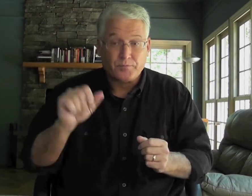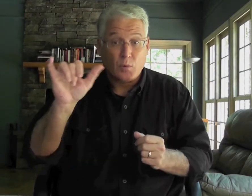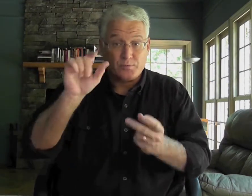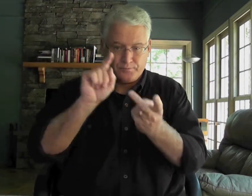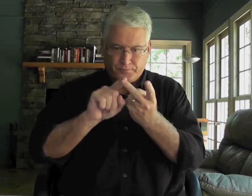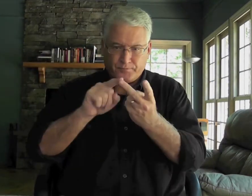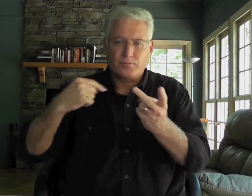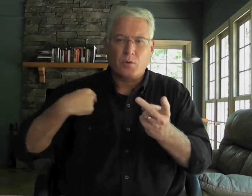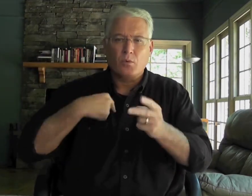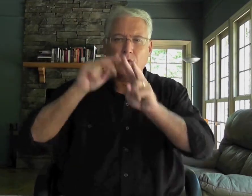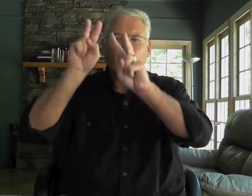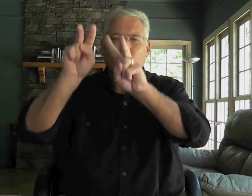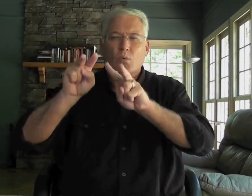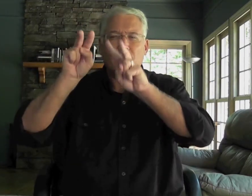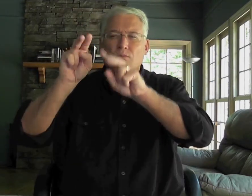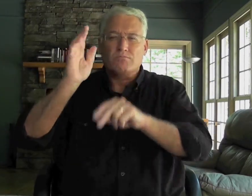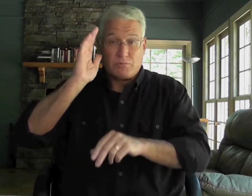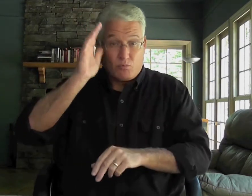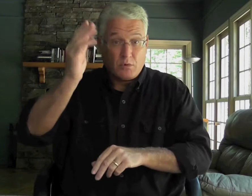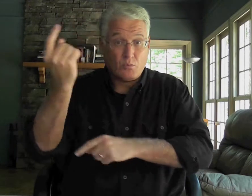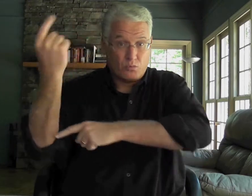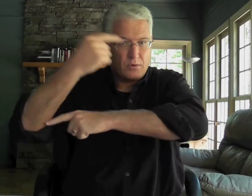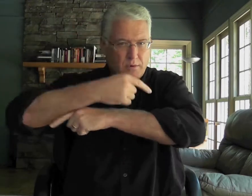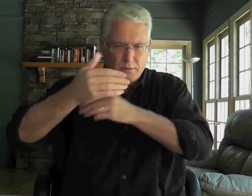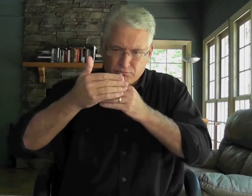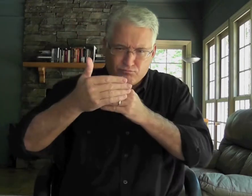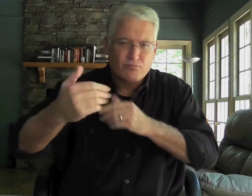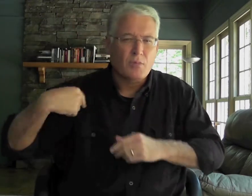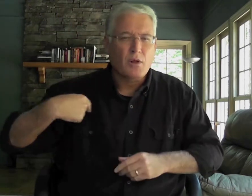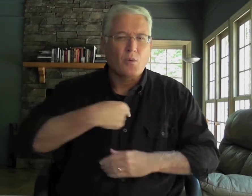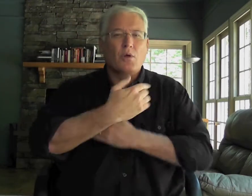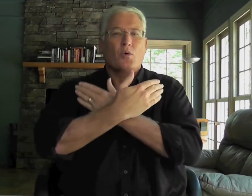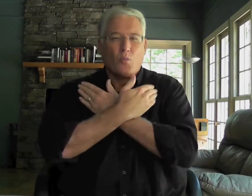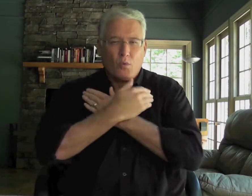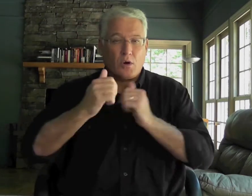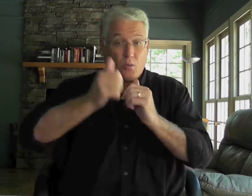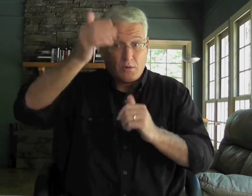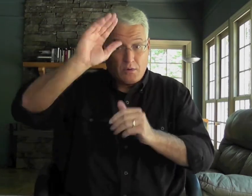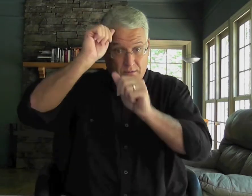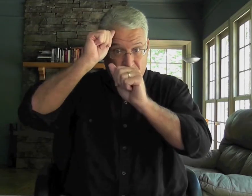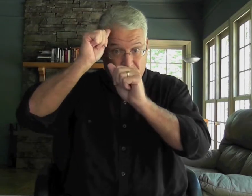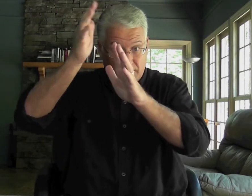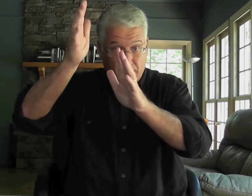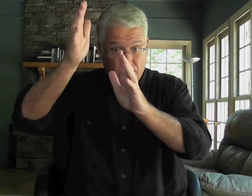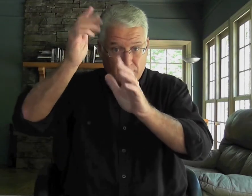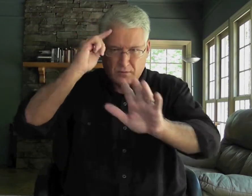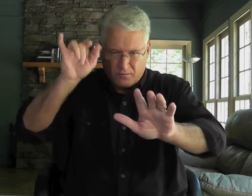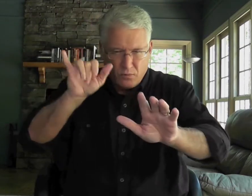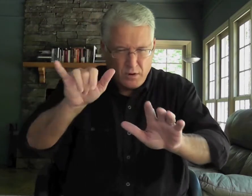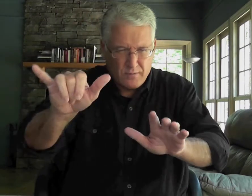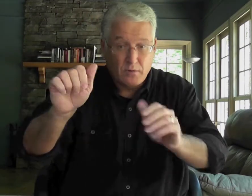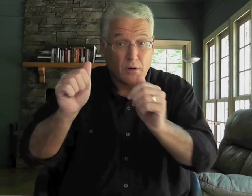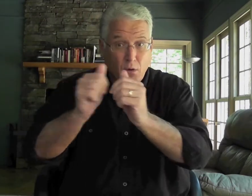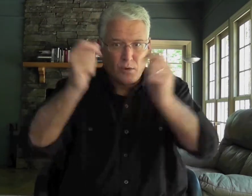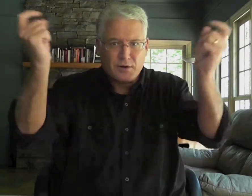That is a celebration of looking forward to the day in the future when we will celebrate the Sabbath